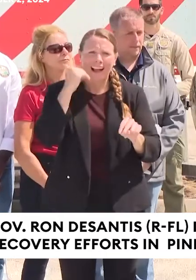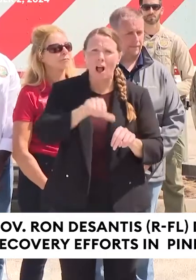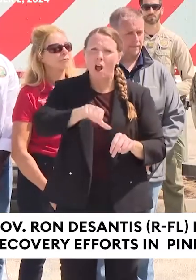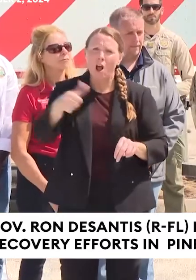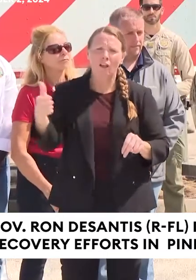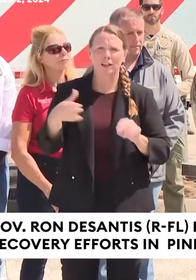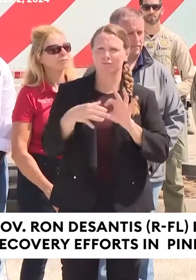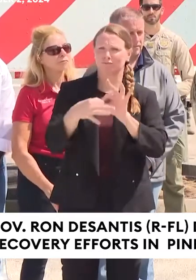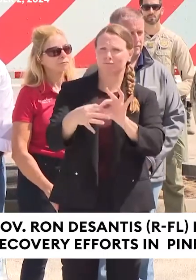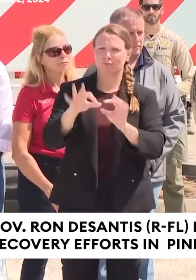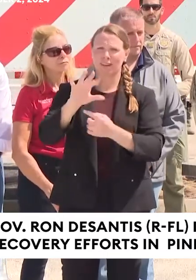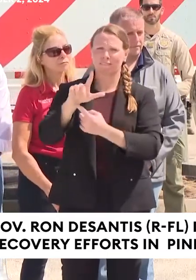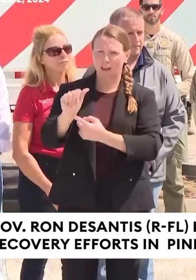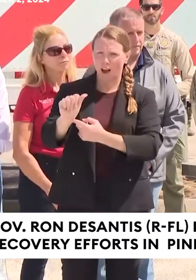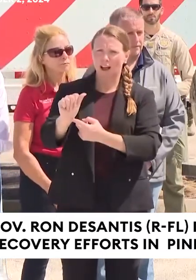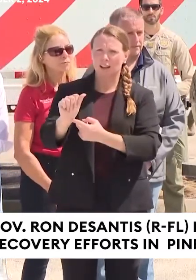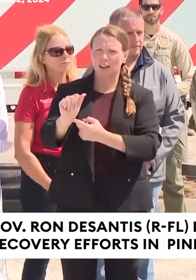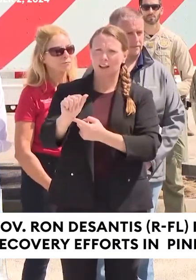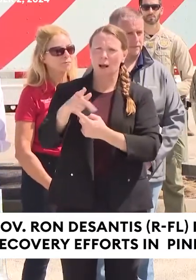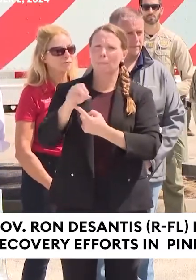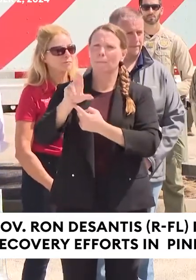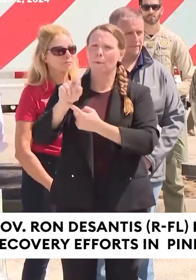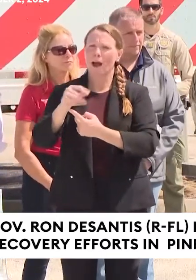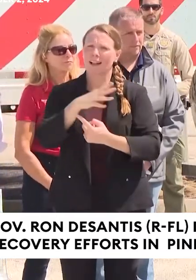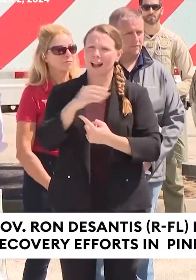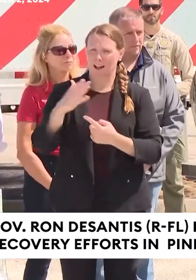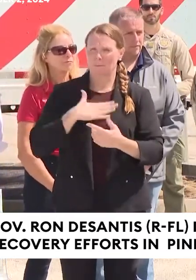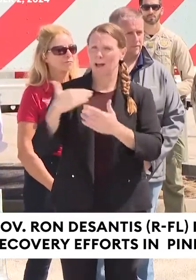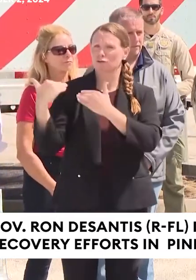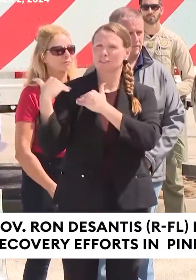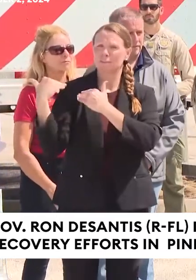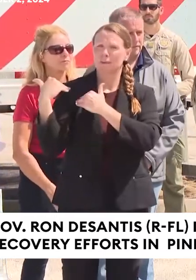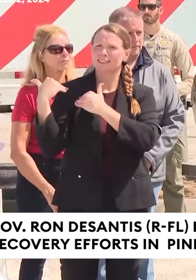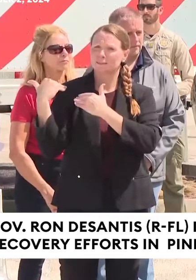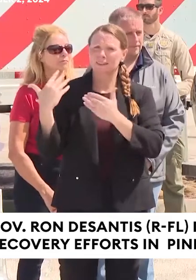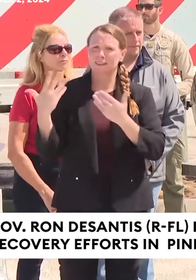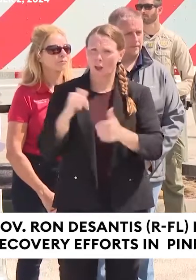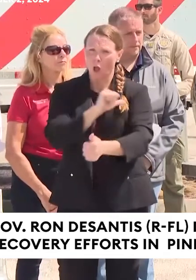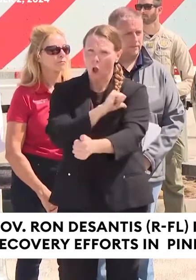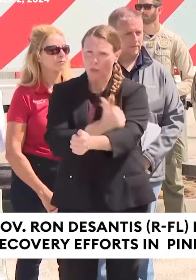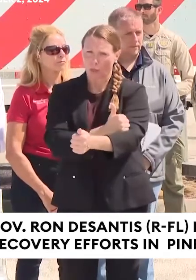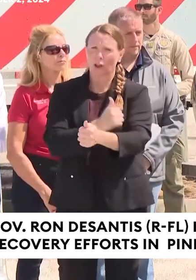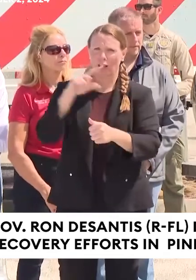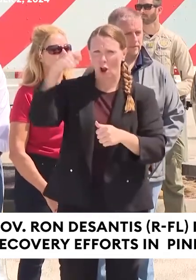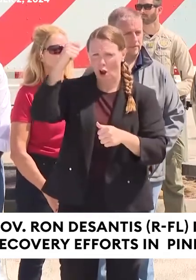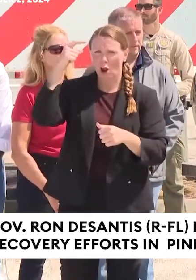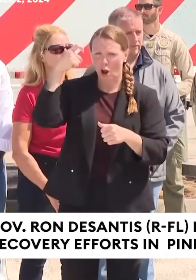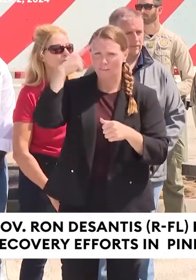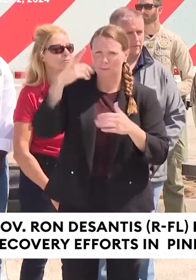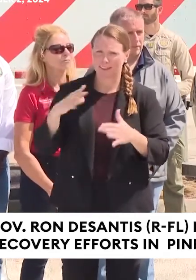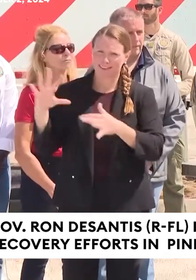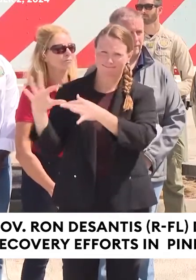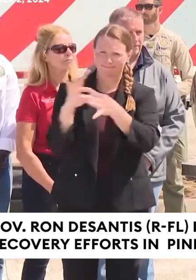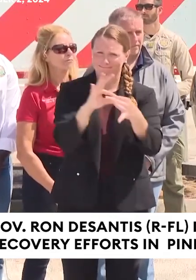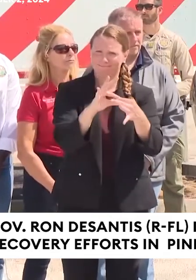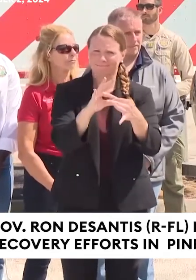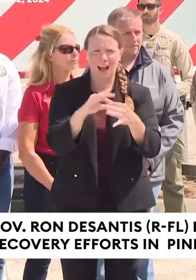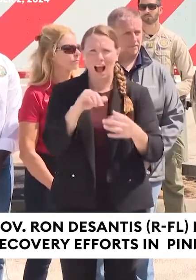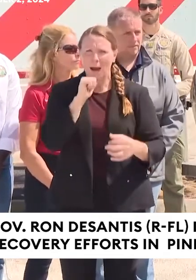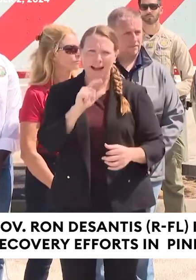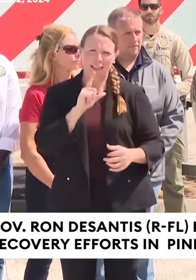of the Florida ports and my responsibility and authority as governor to facilitate. I'm not sure that there is,